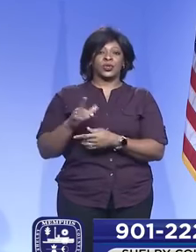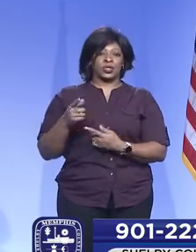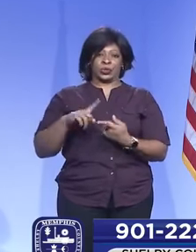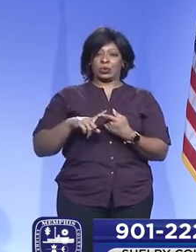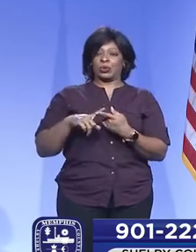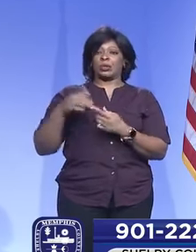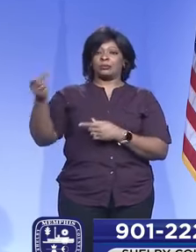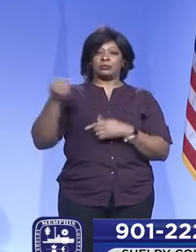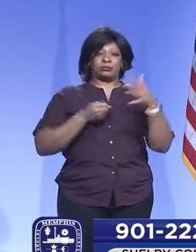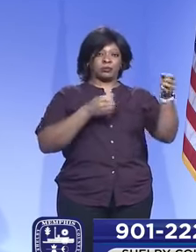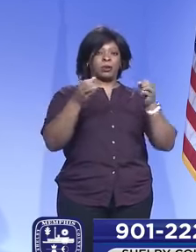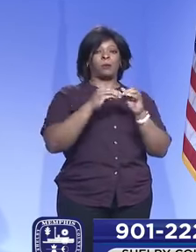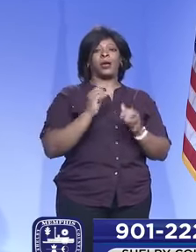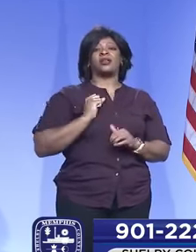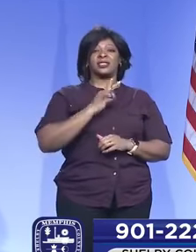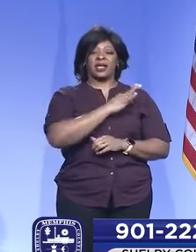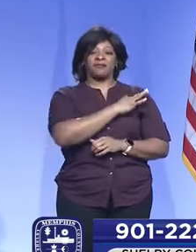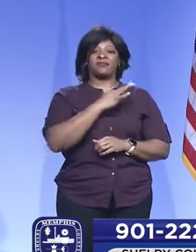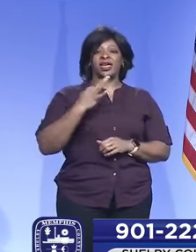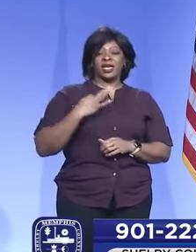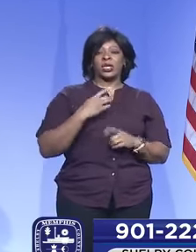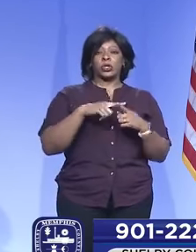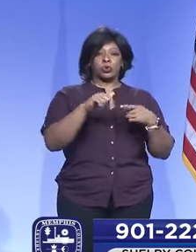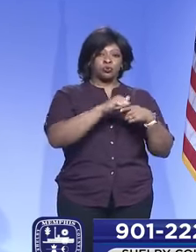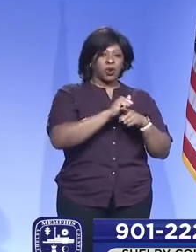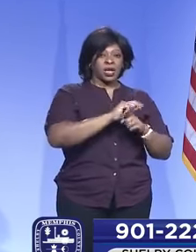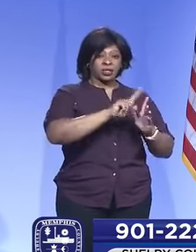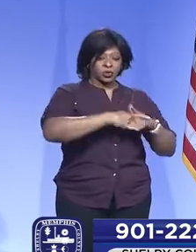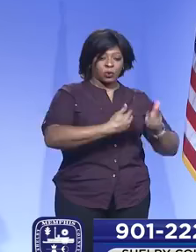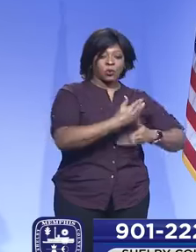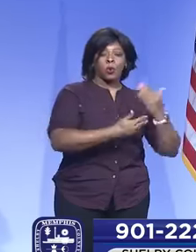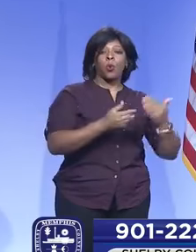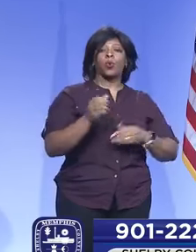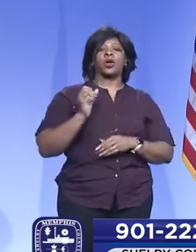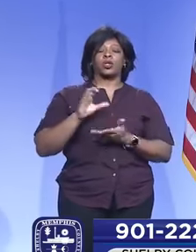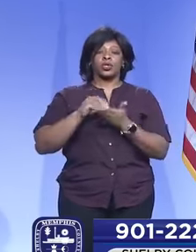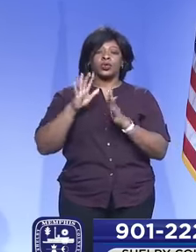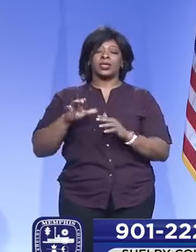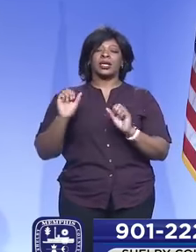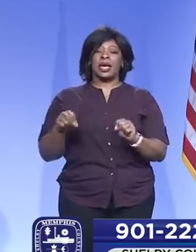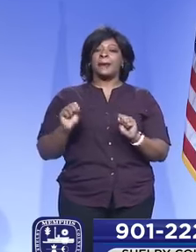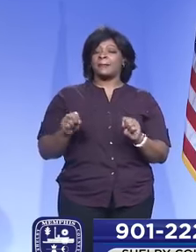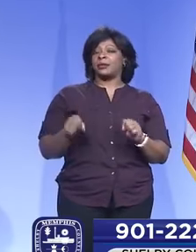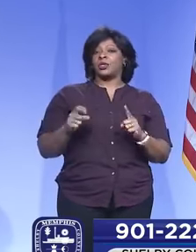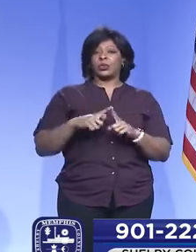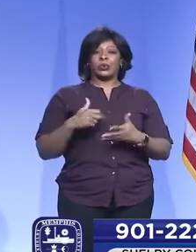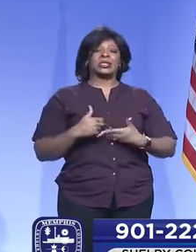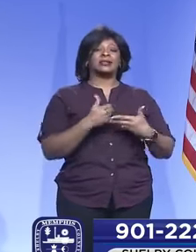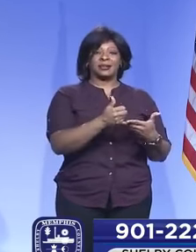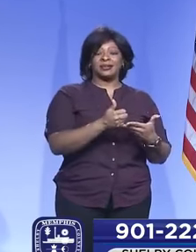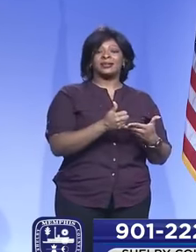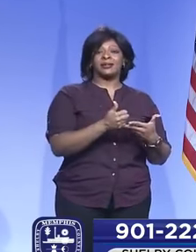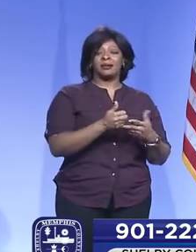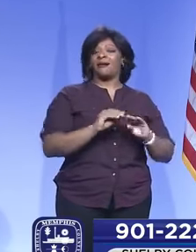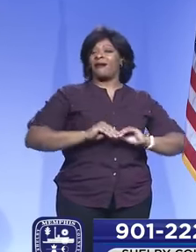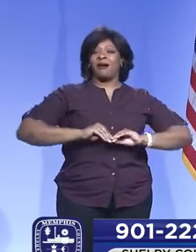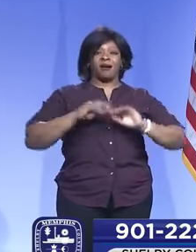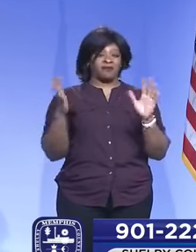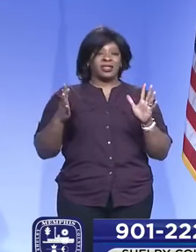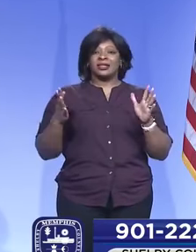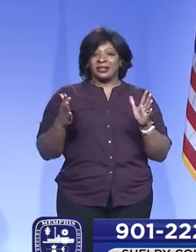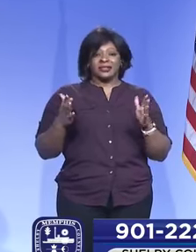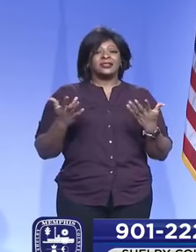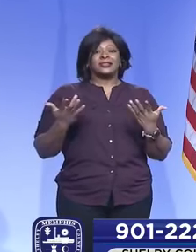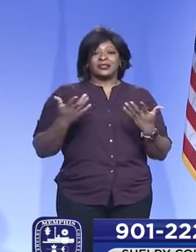to bring faculty potentially to practice or some of the students to be able to assist. Obviously, there's also